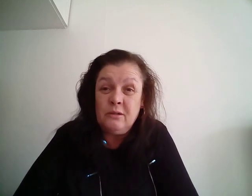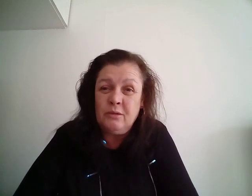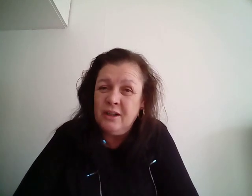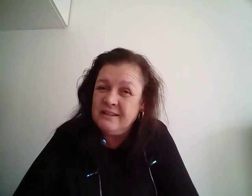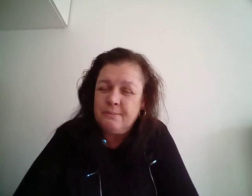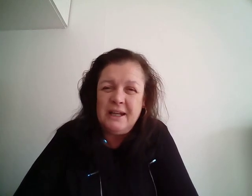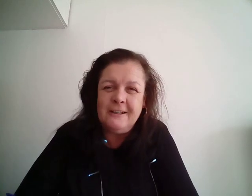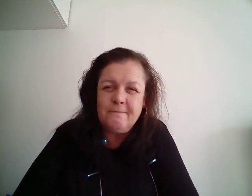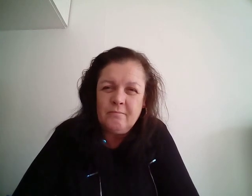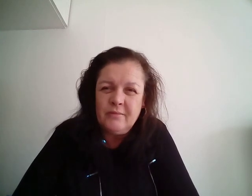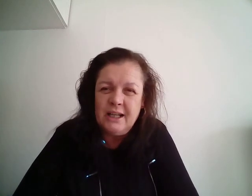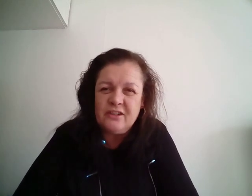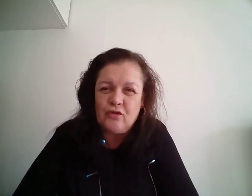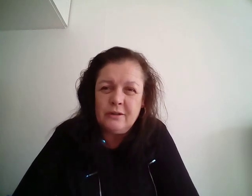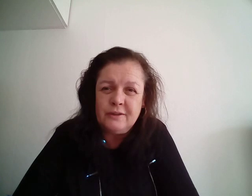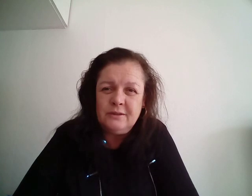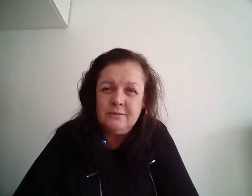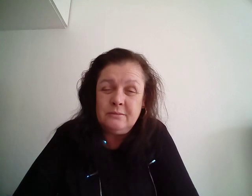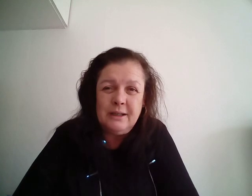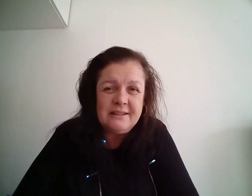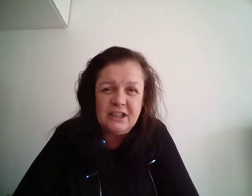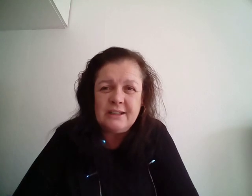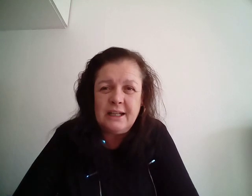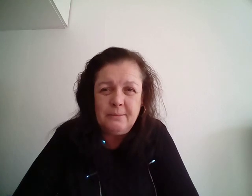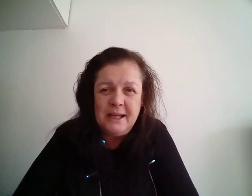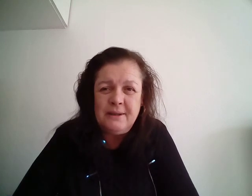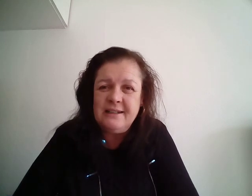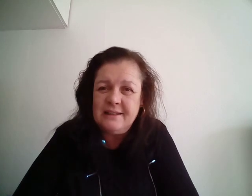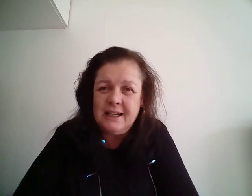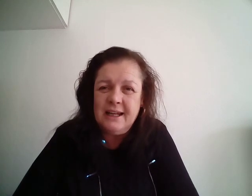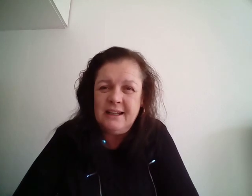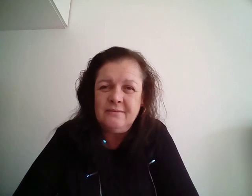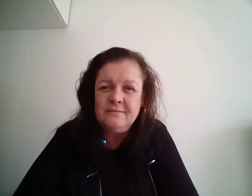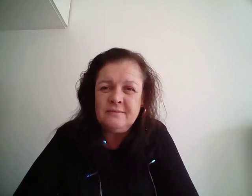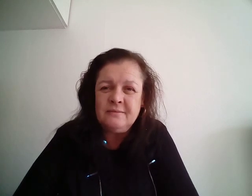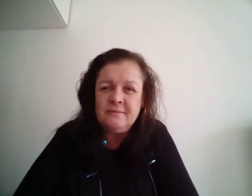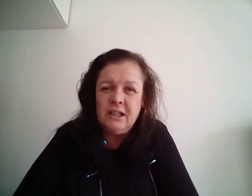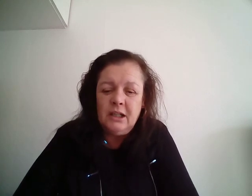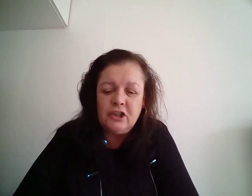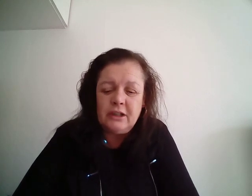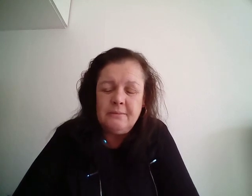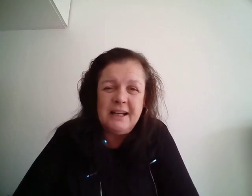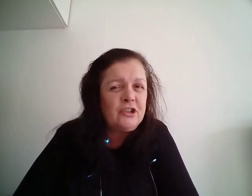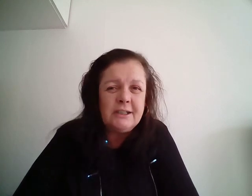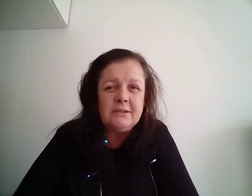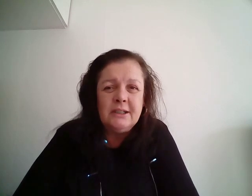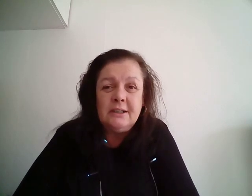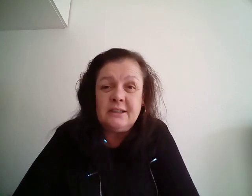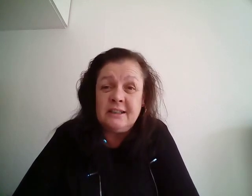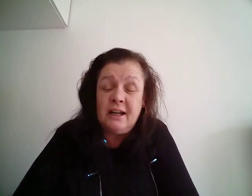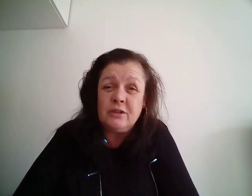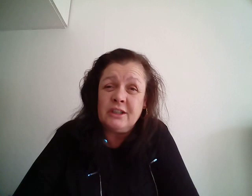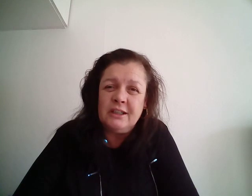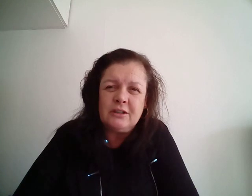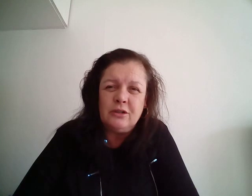were not being as truthful, my delicious little babies, okay? I should imagine that that would